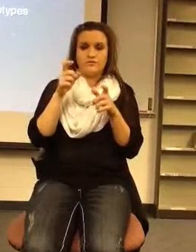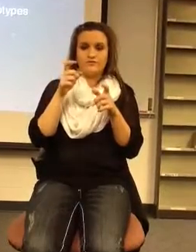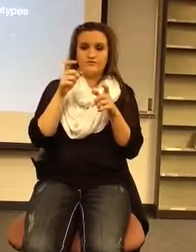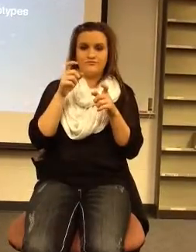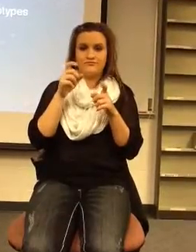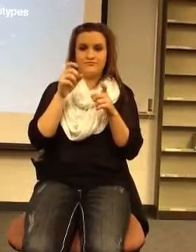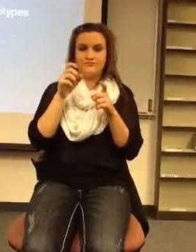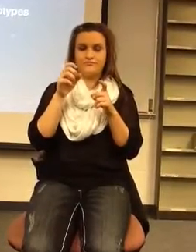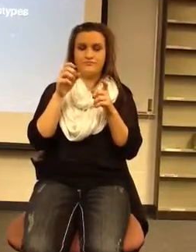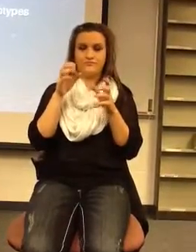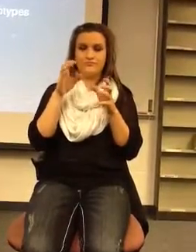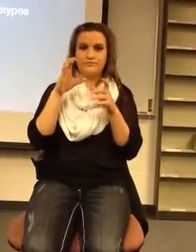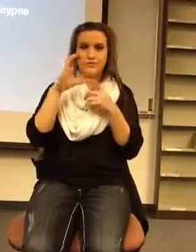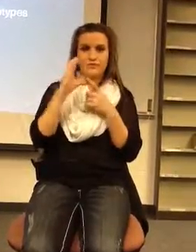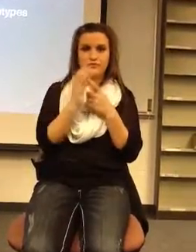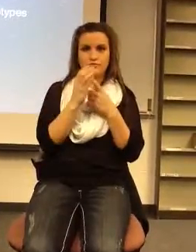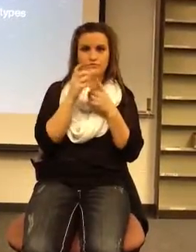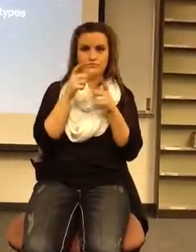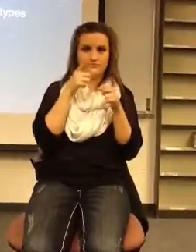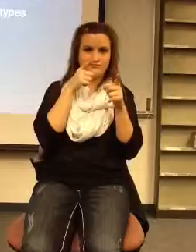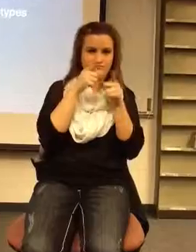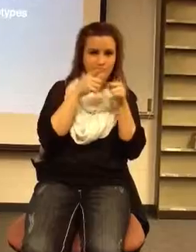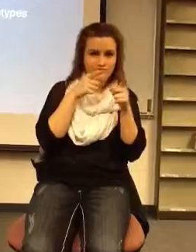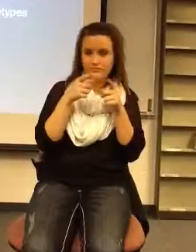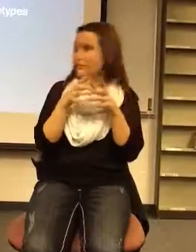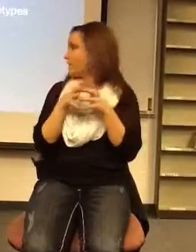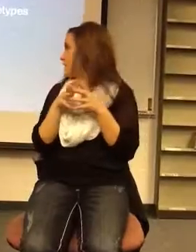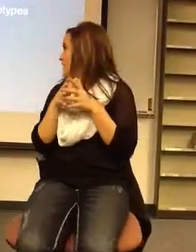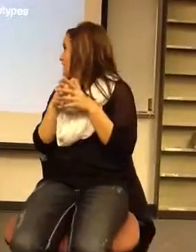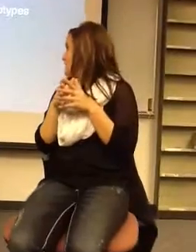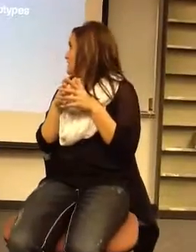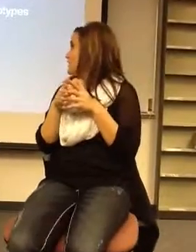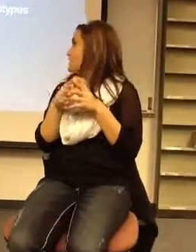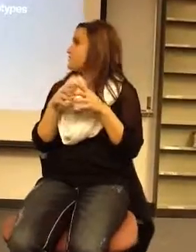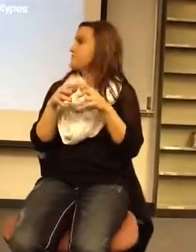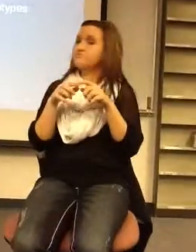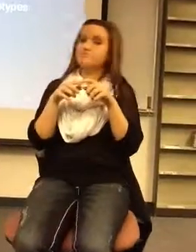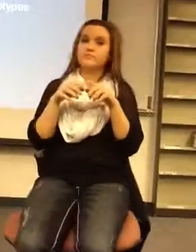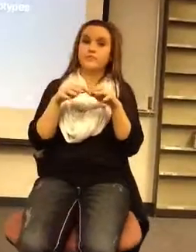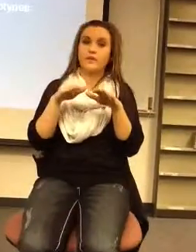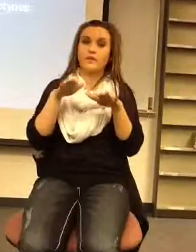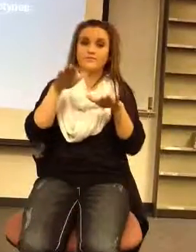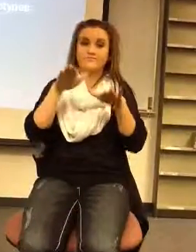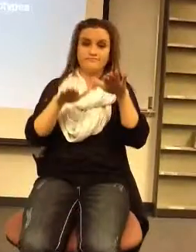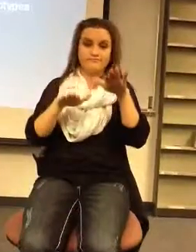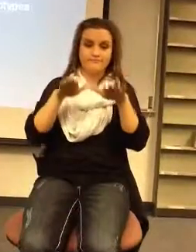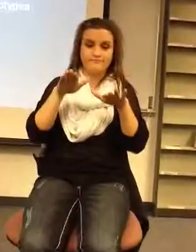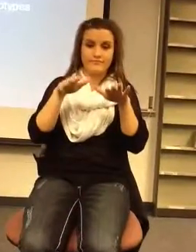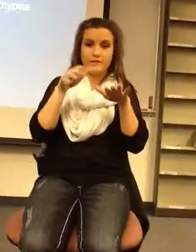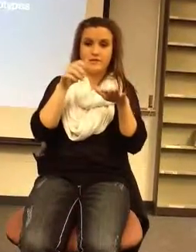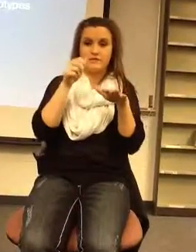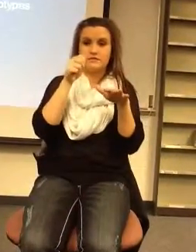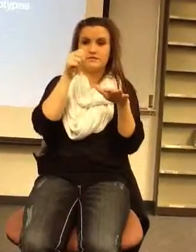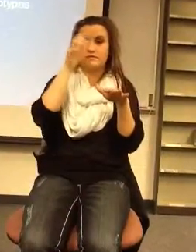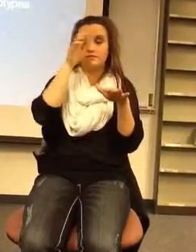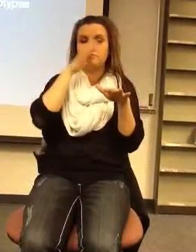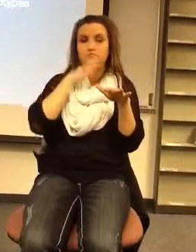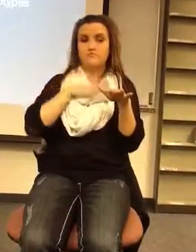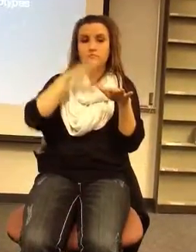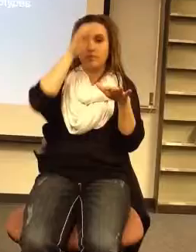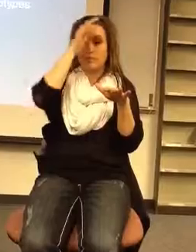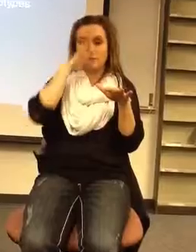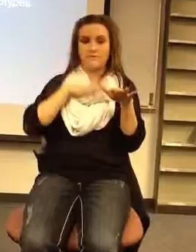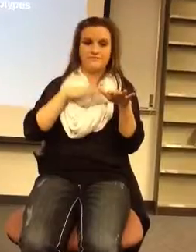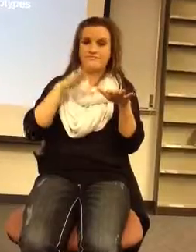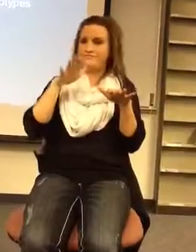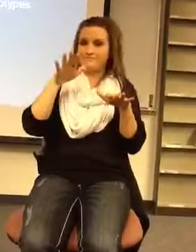also sometimes perceived as having kind of an imbalance when it comes to gender. Most comic books that are published